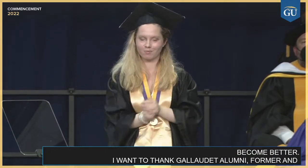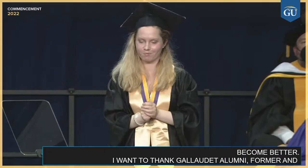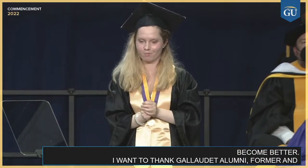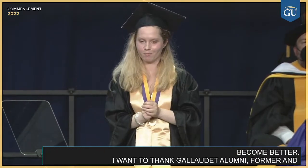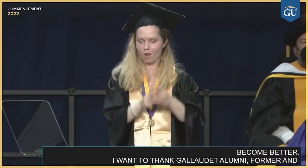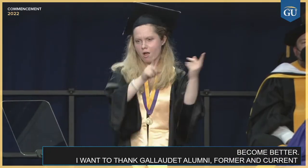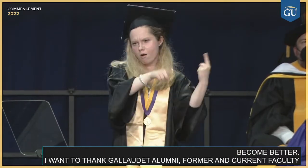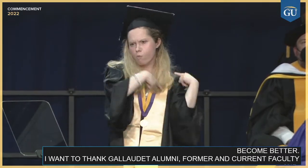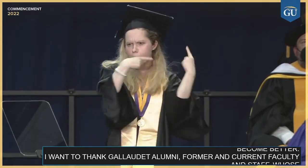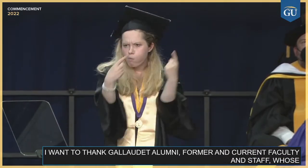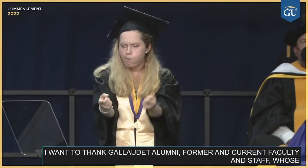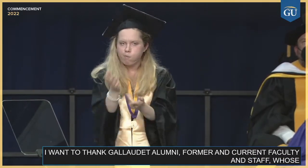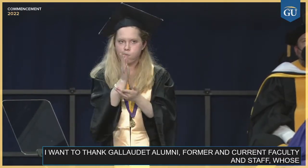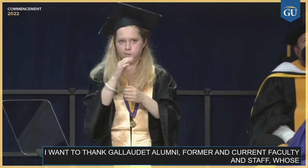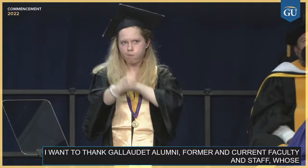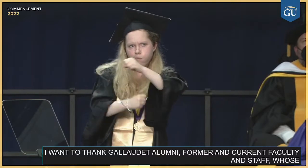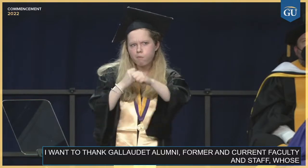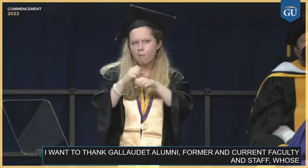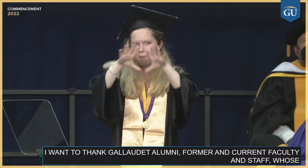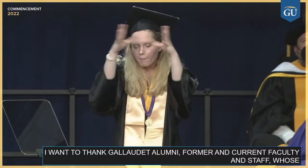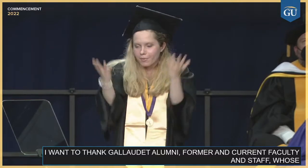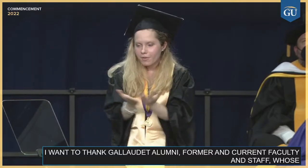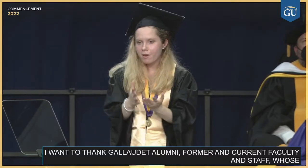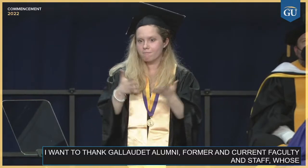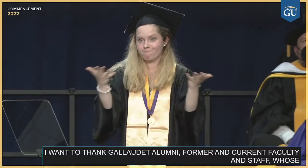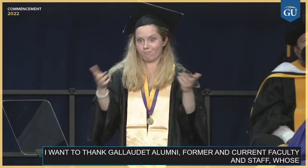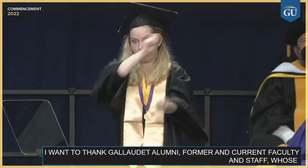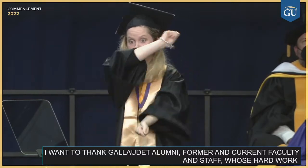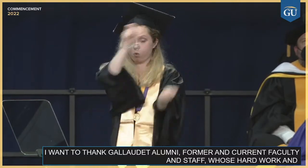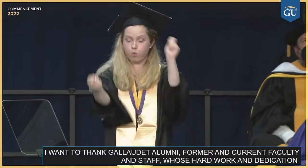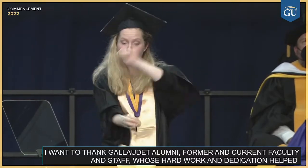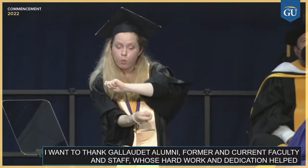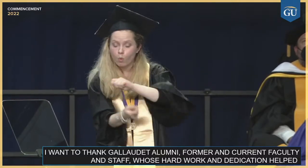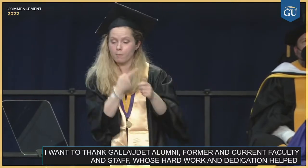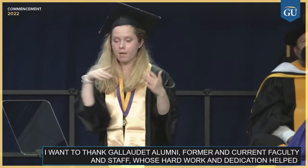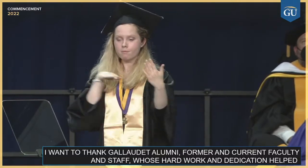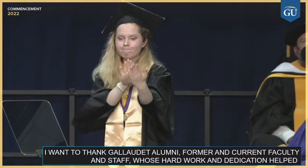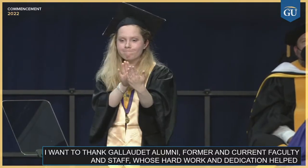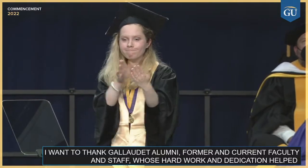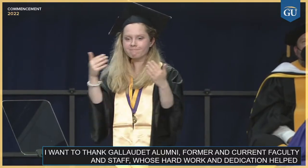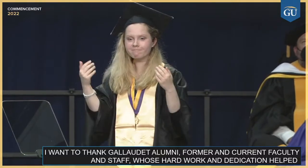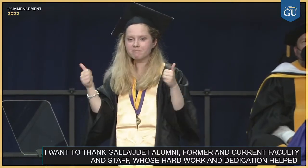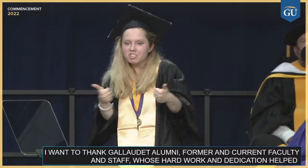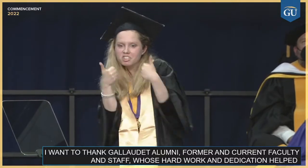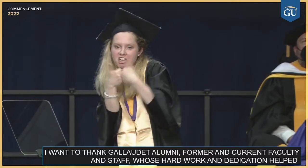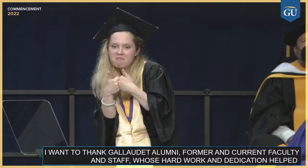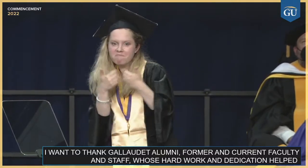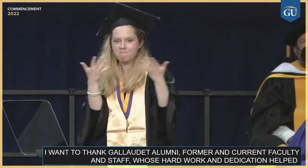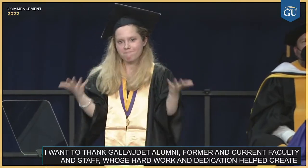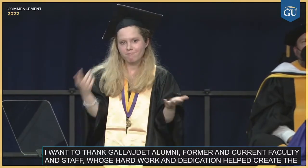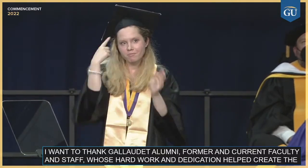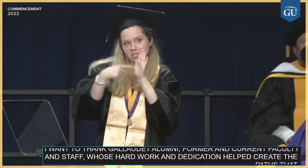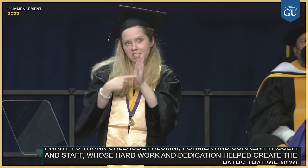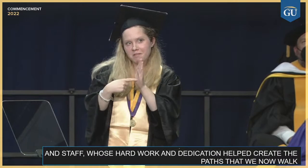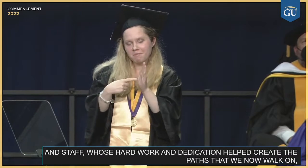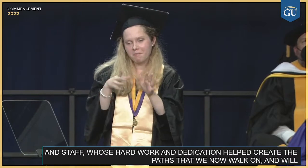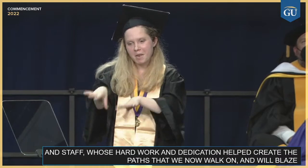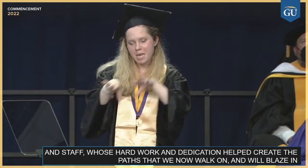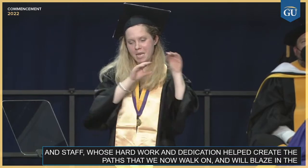and dedication helped create the paths that we now walk on and will blaze in the future. In the last few years, the